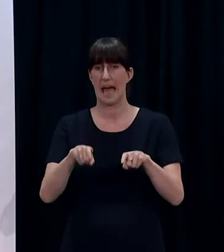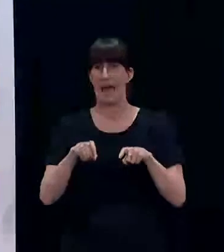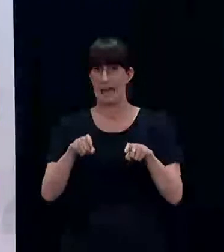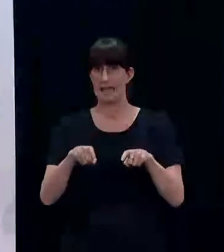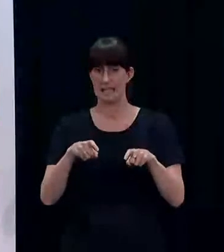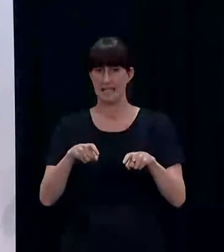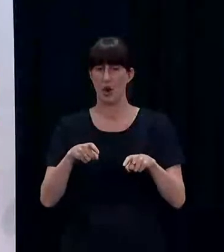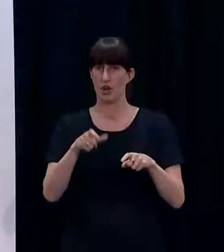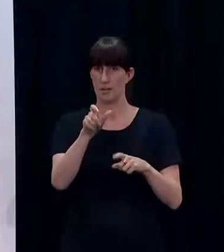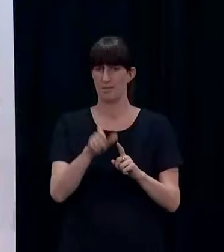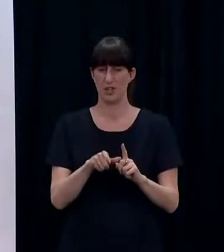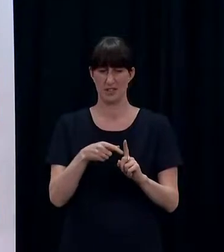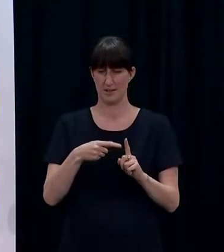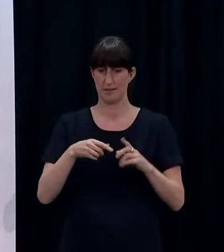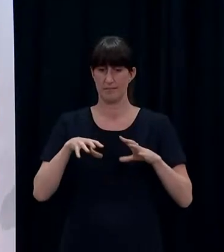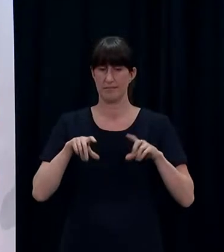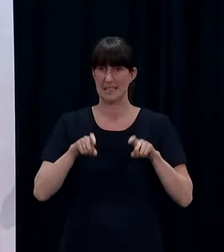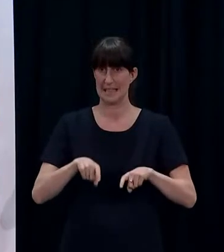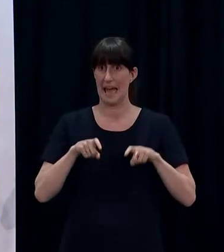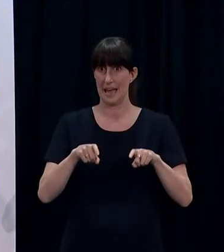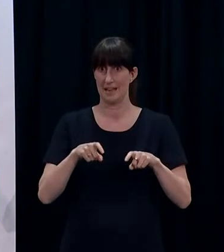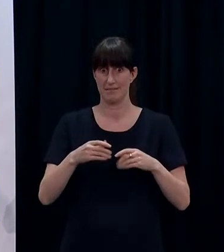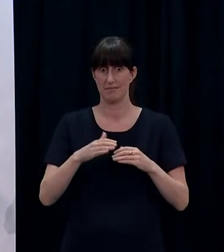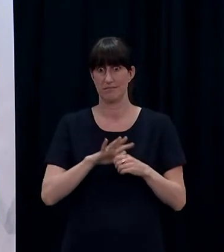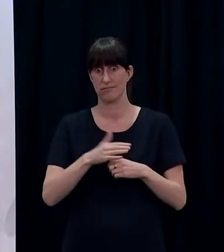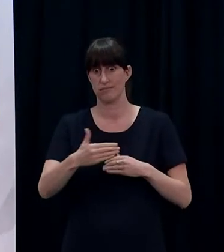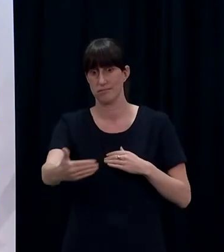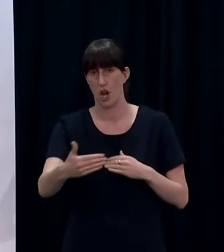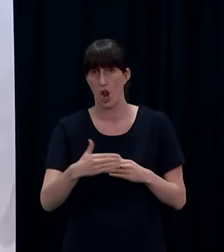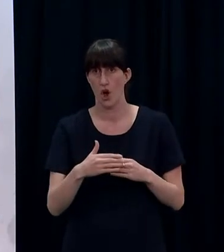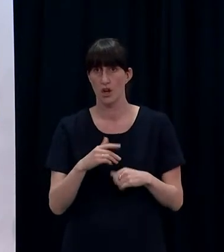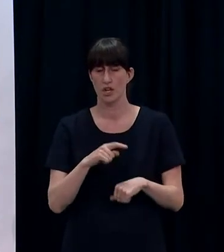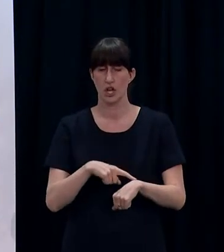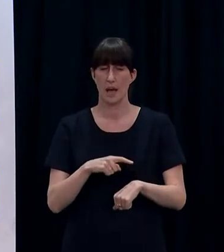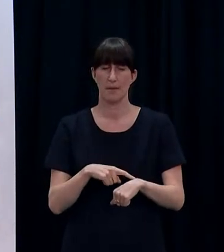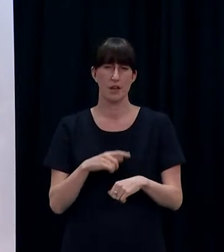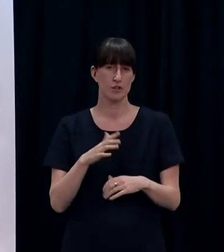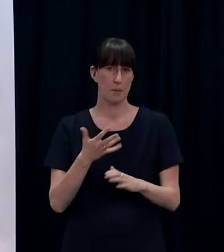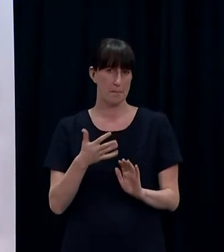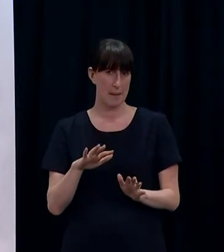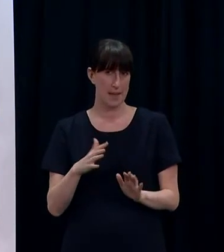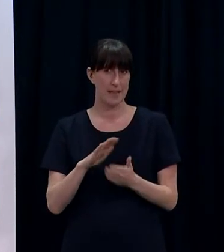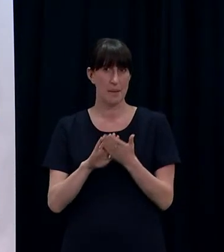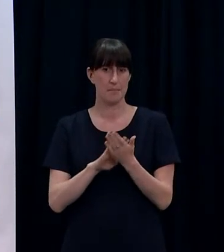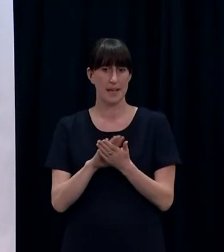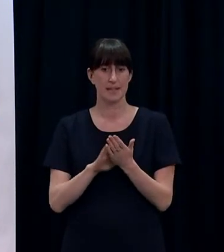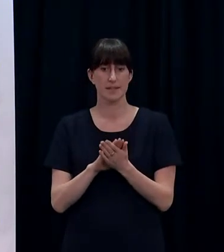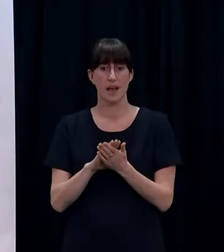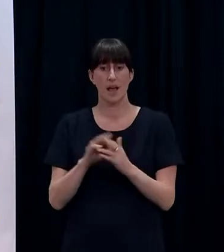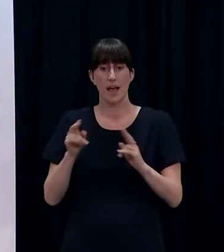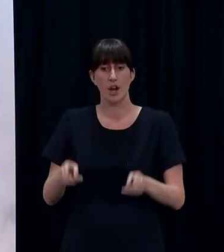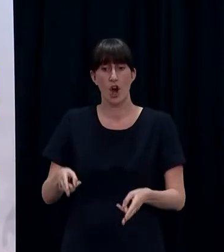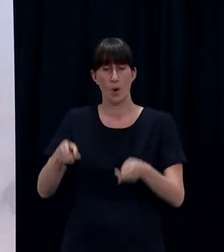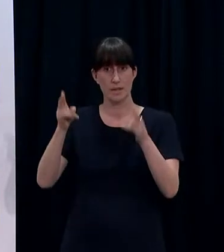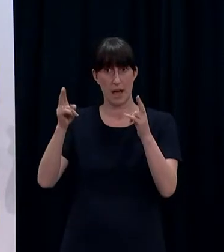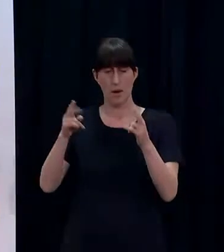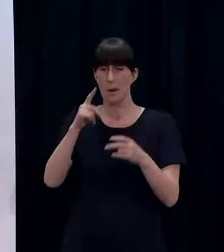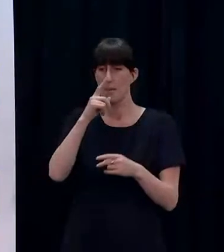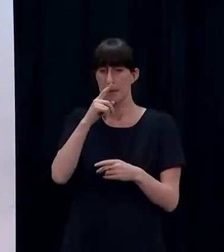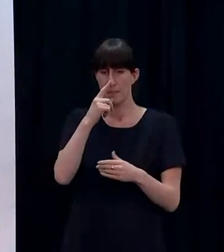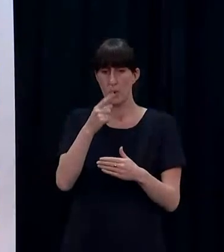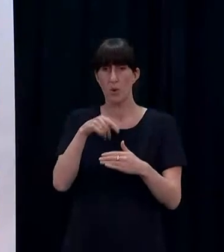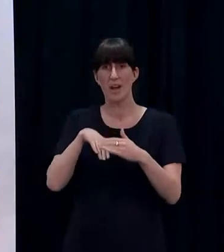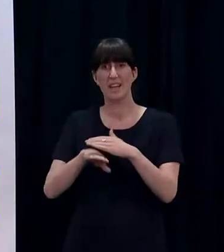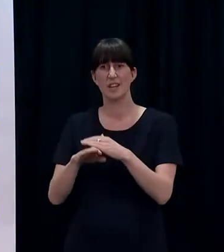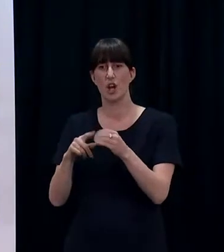any consideration given to extending MIQ stays for any cohorts that are currently in MIQ